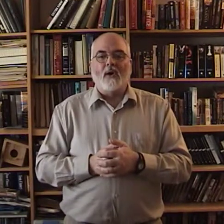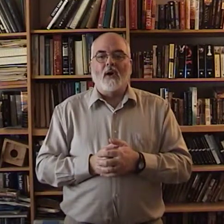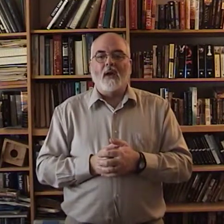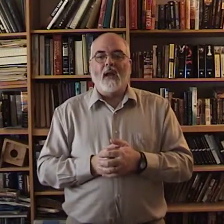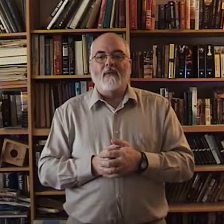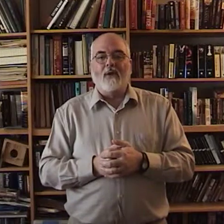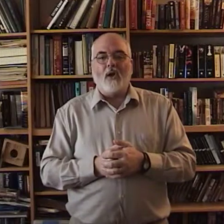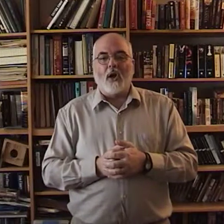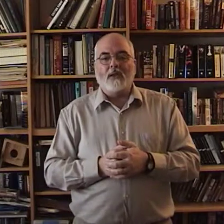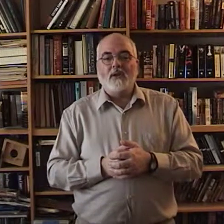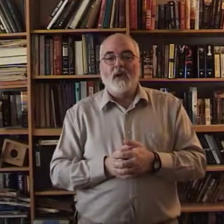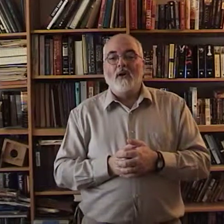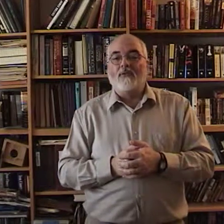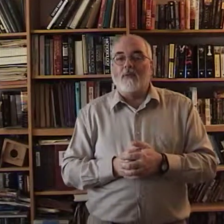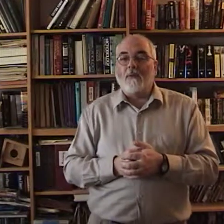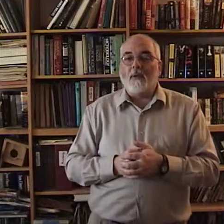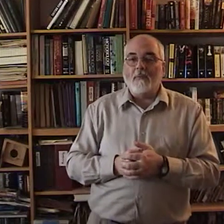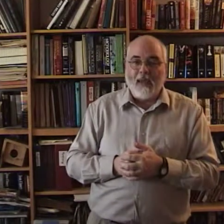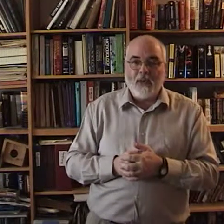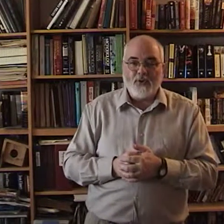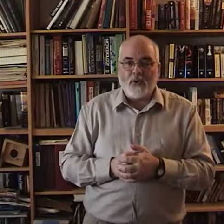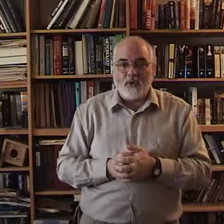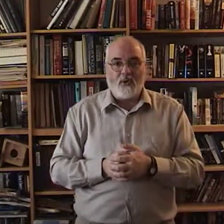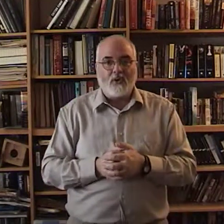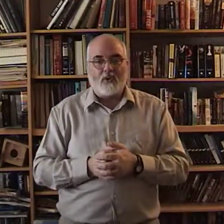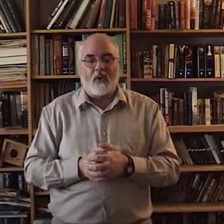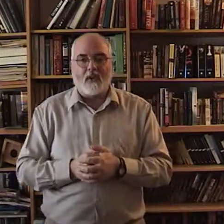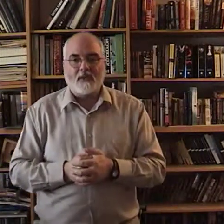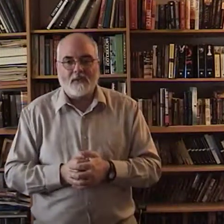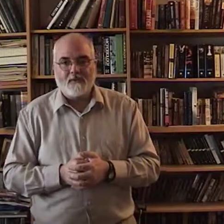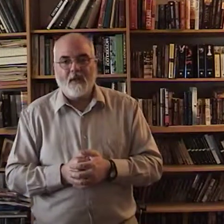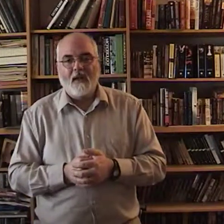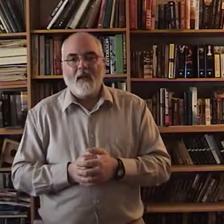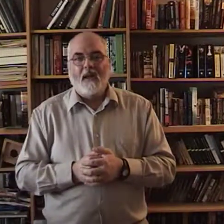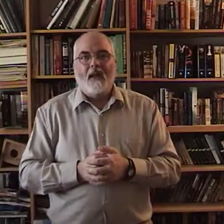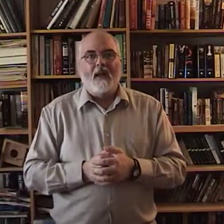Disregarding every cost, from the manger to the cross.